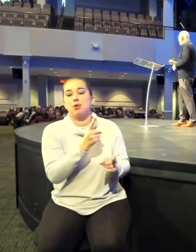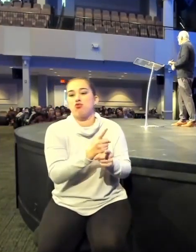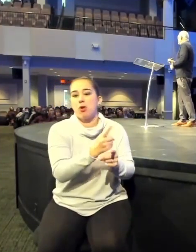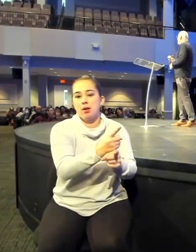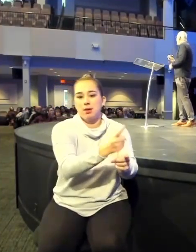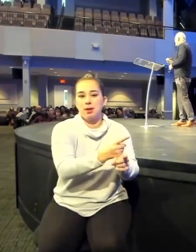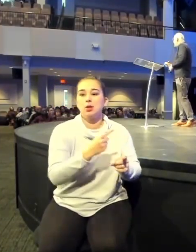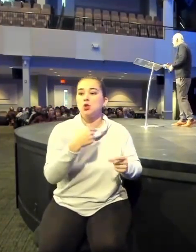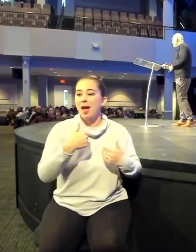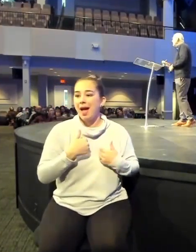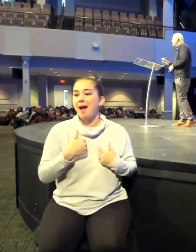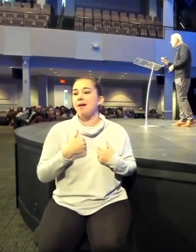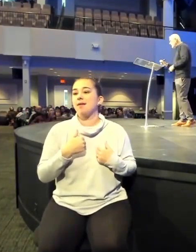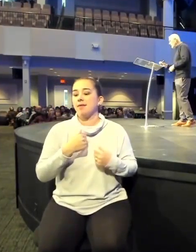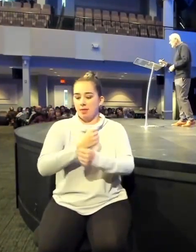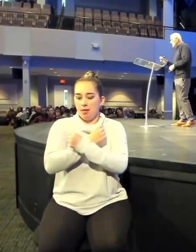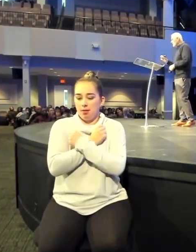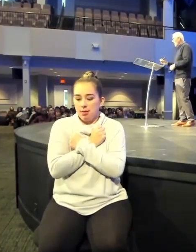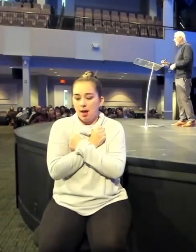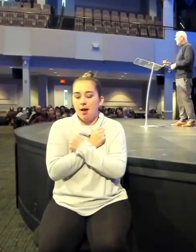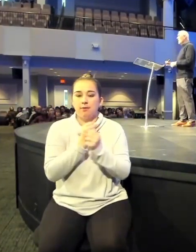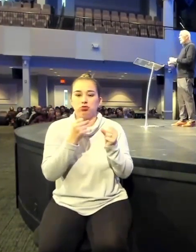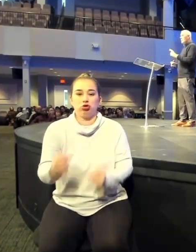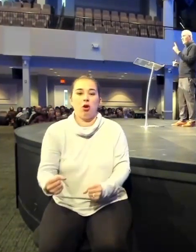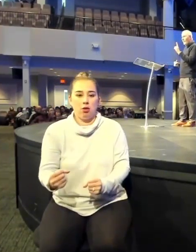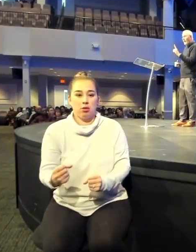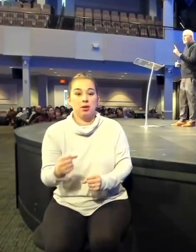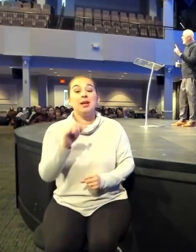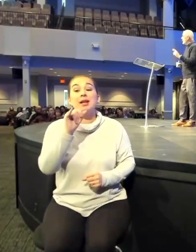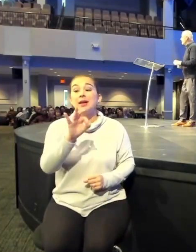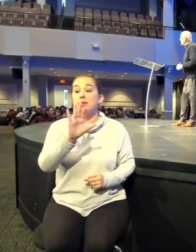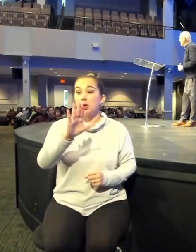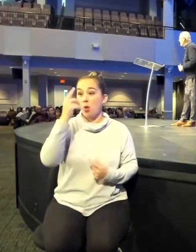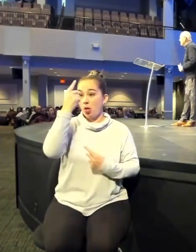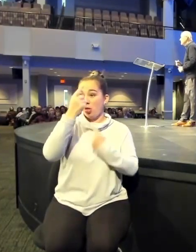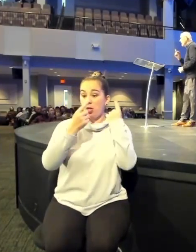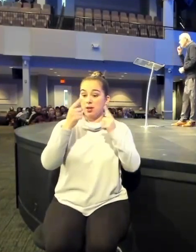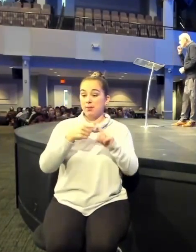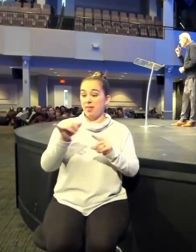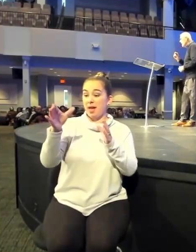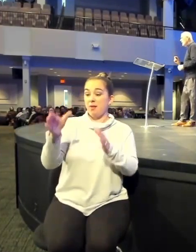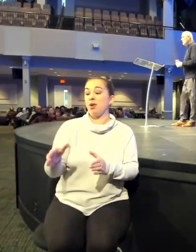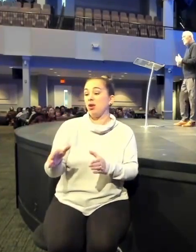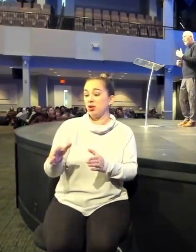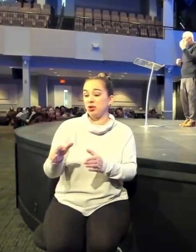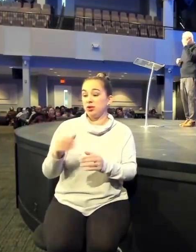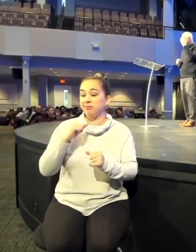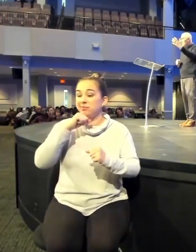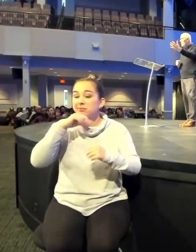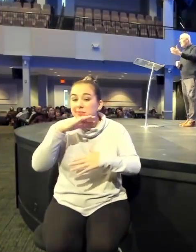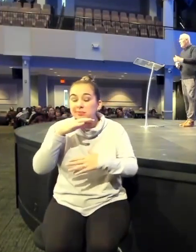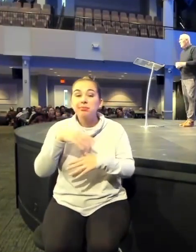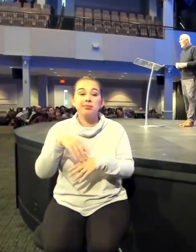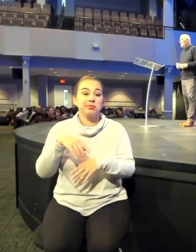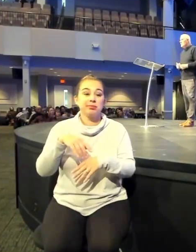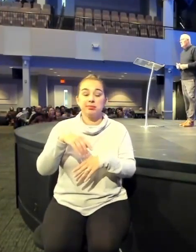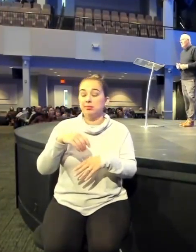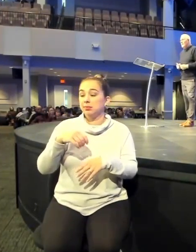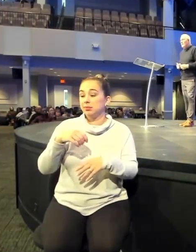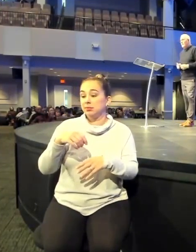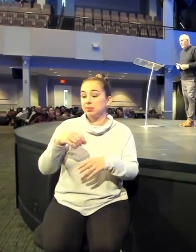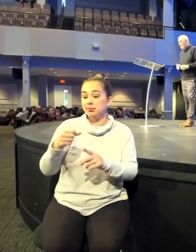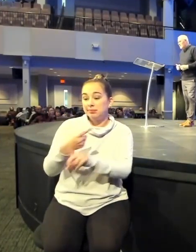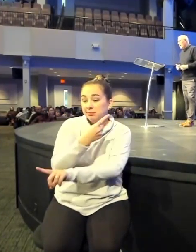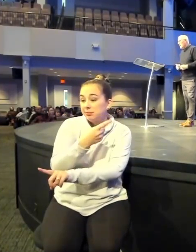your love for other people to be strong. If your thoughts about other people are tainted, if your thoughts about other people are